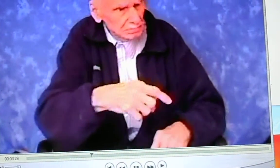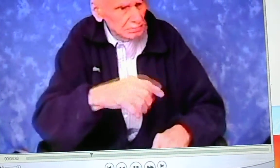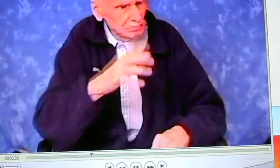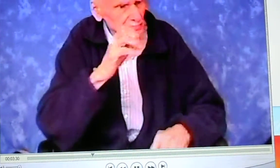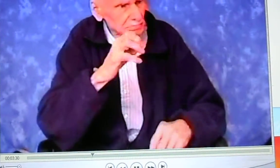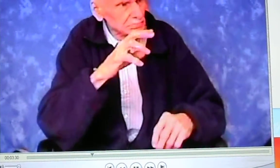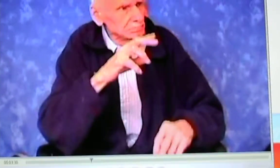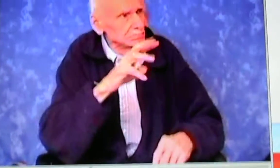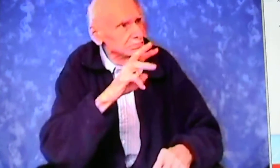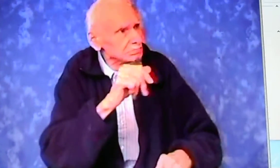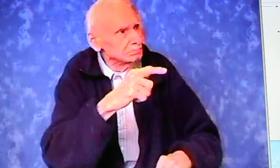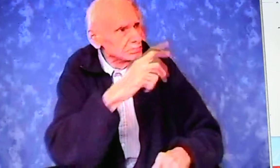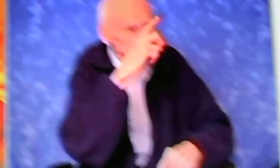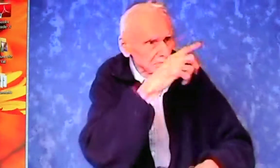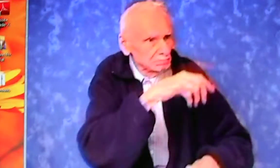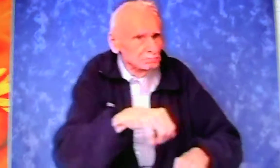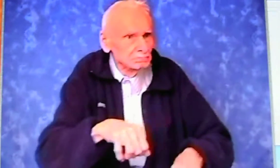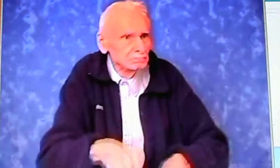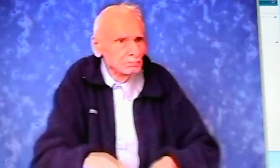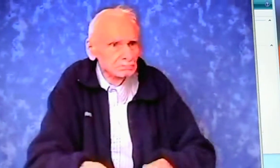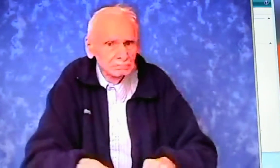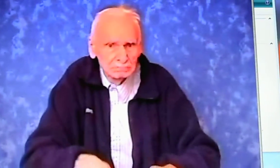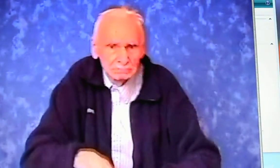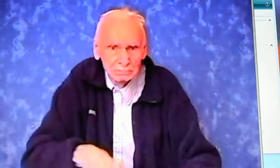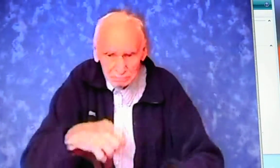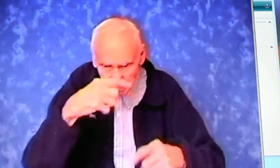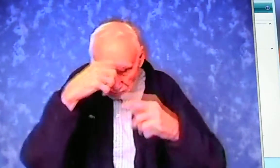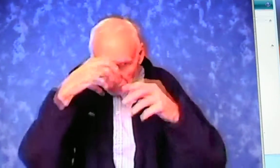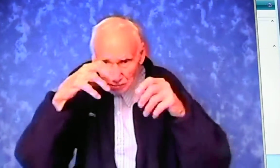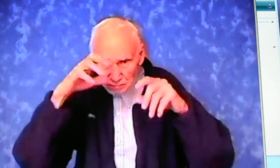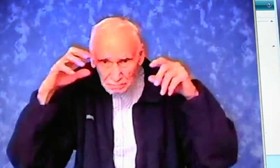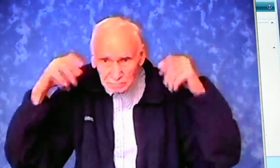And I enjoyed going around and seeing all the cows.